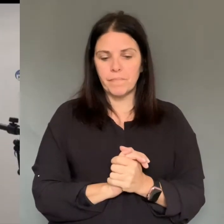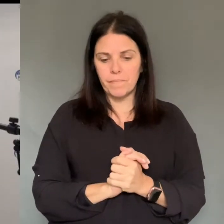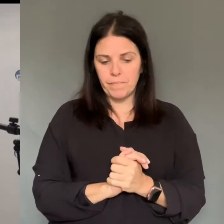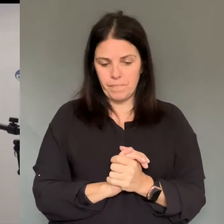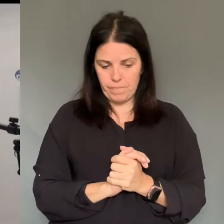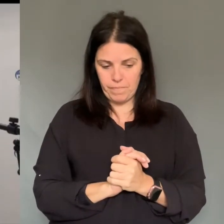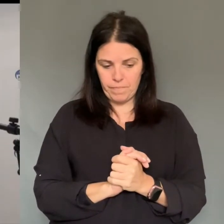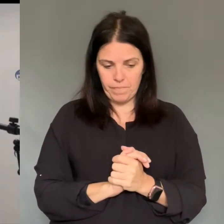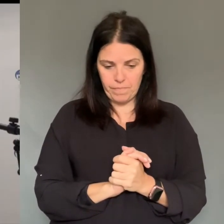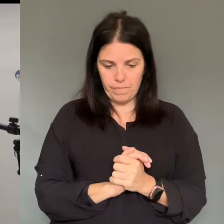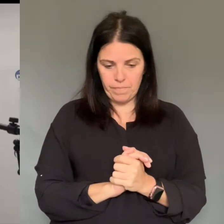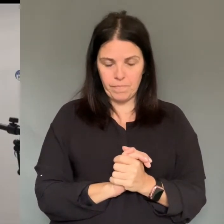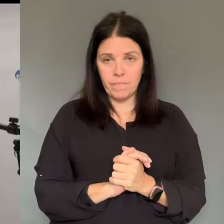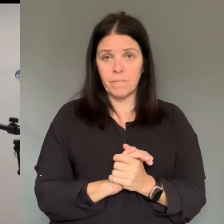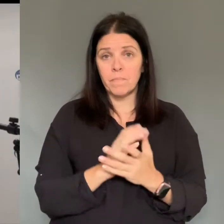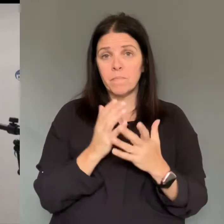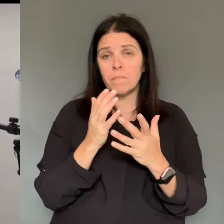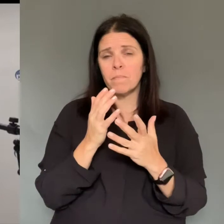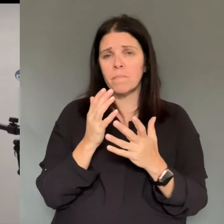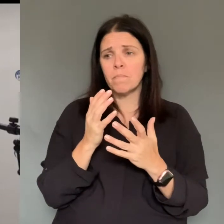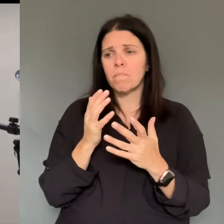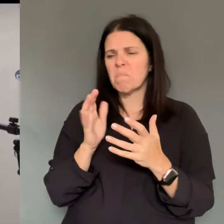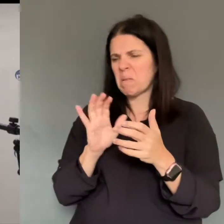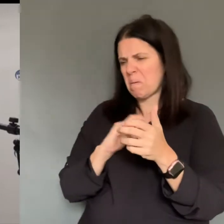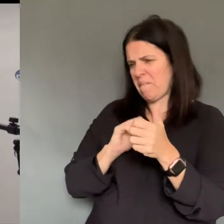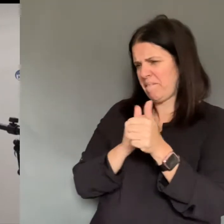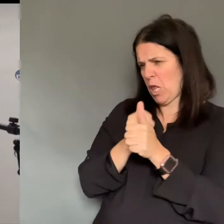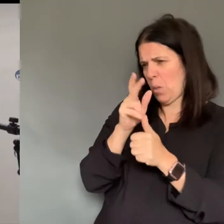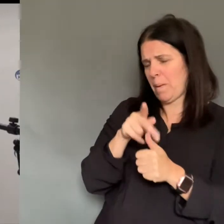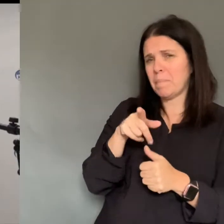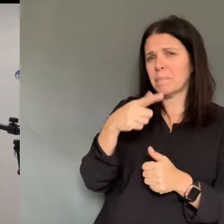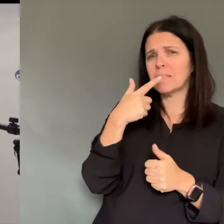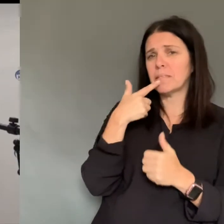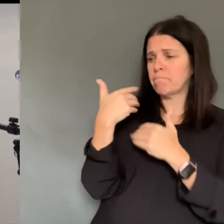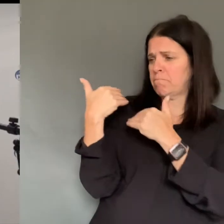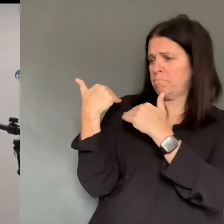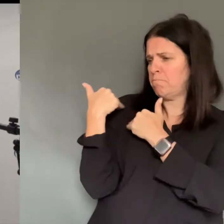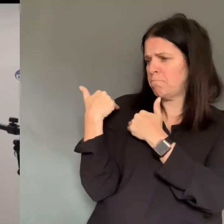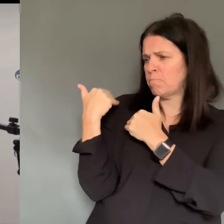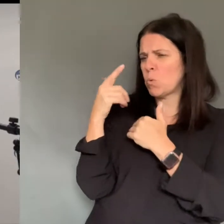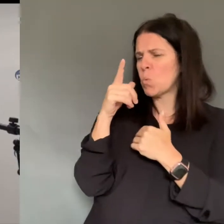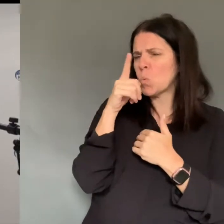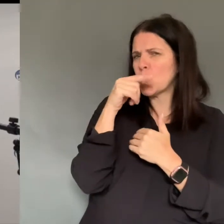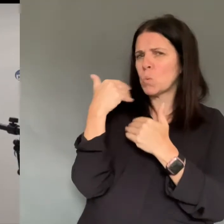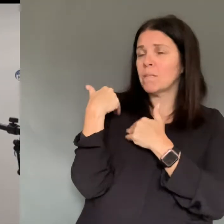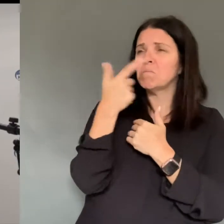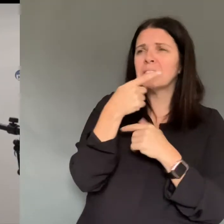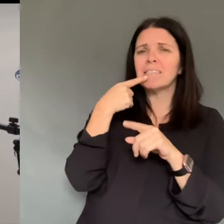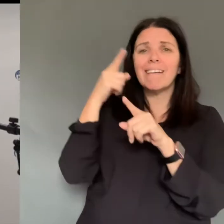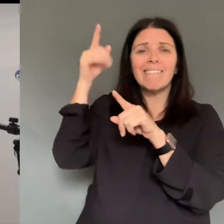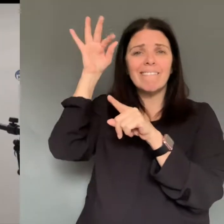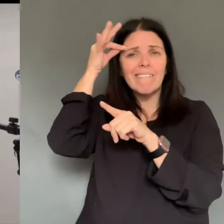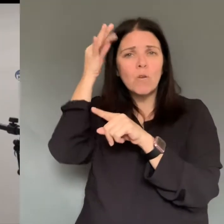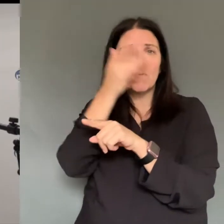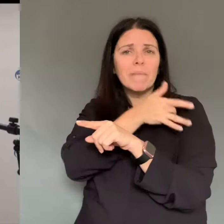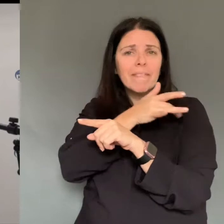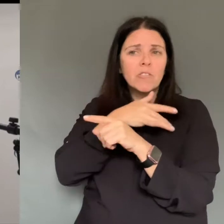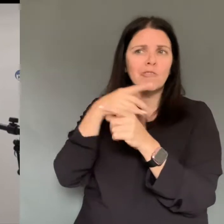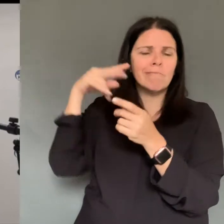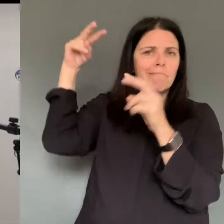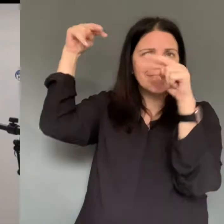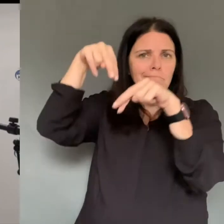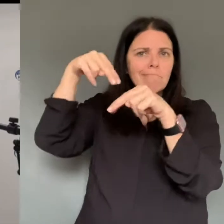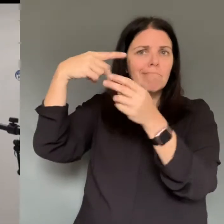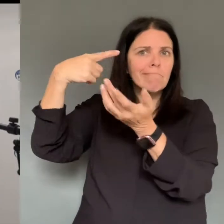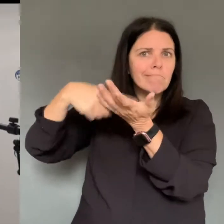solving this problem. So obviously anything that's coming from the federal government has the jurisdiction of who's crossing the border and who's not. So right